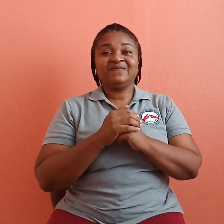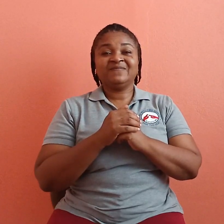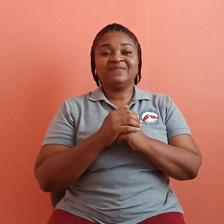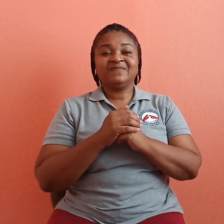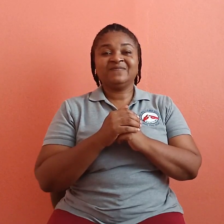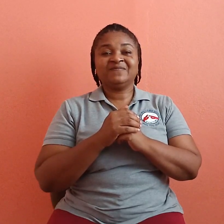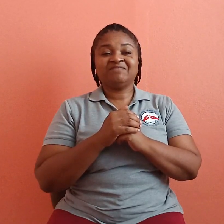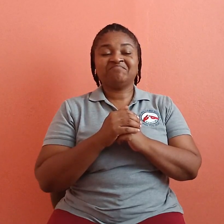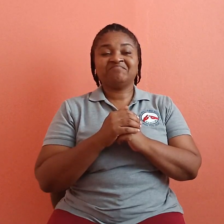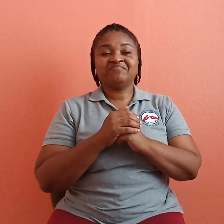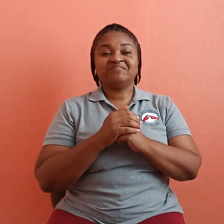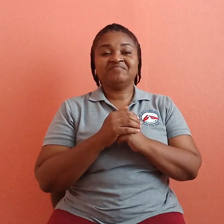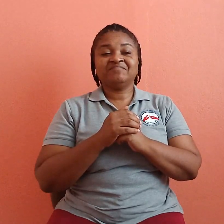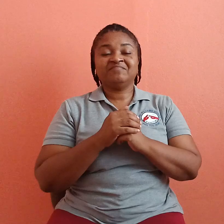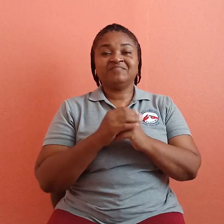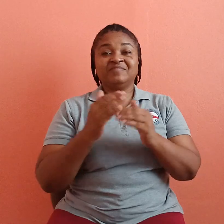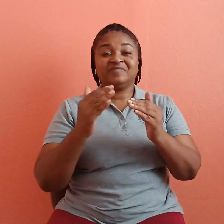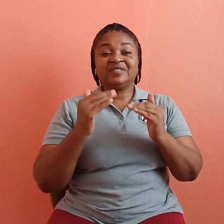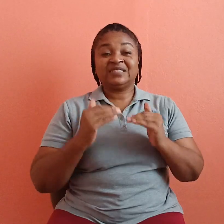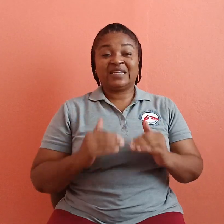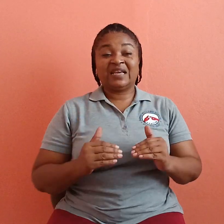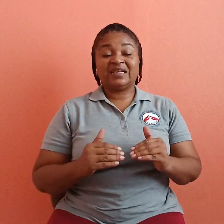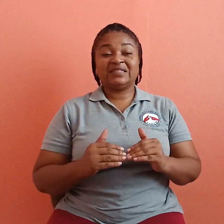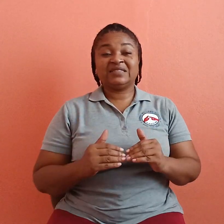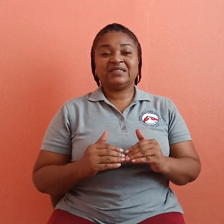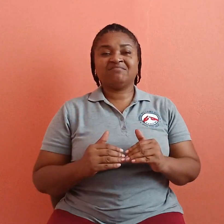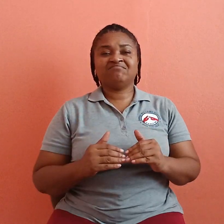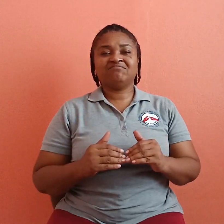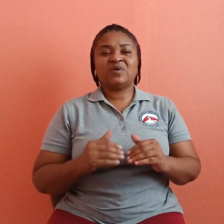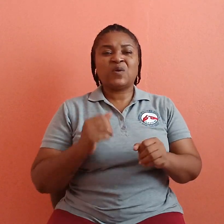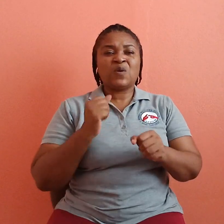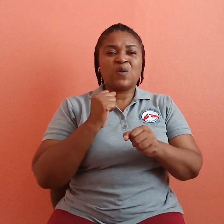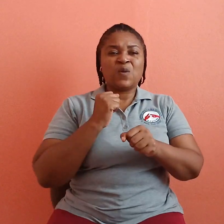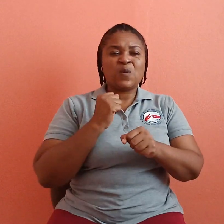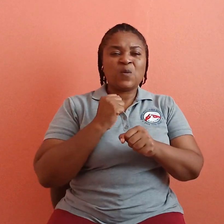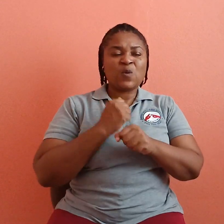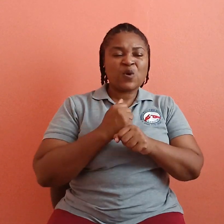The next thing is internship and volunteer experience.